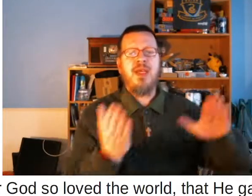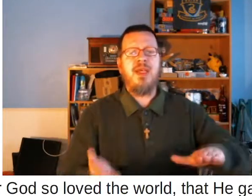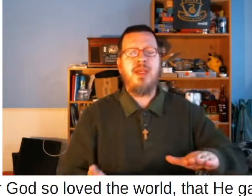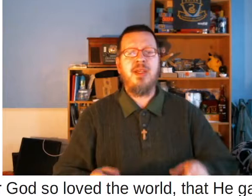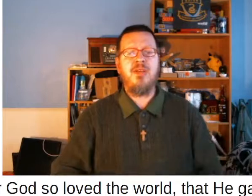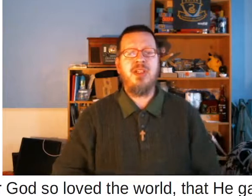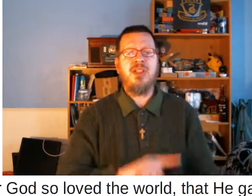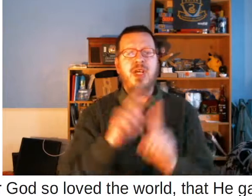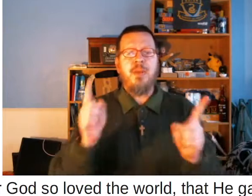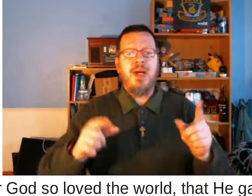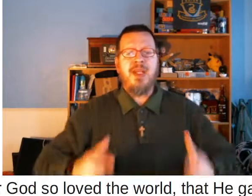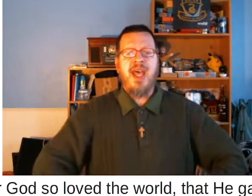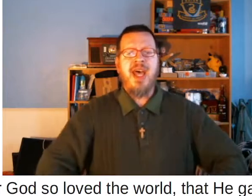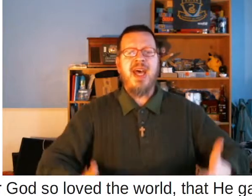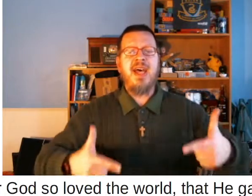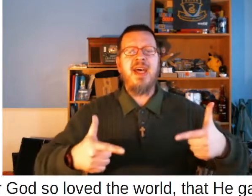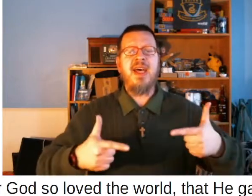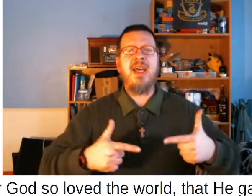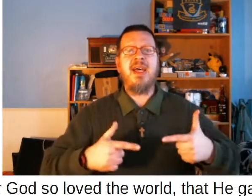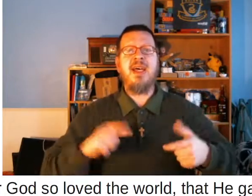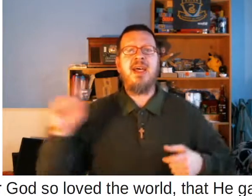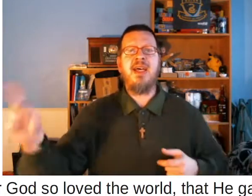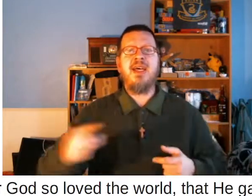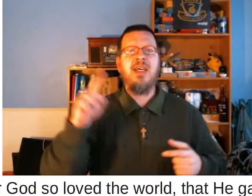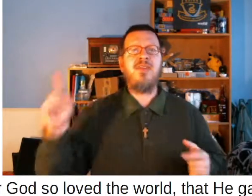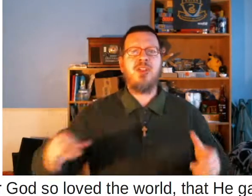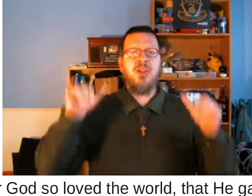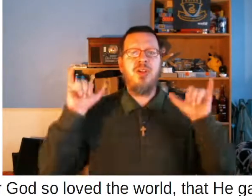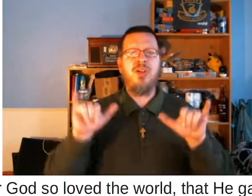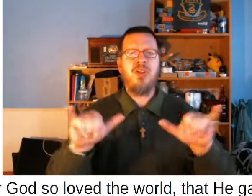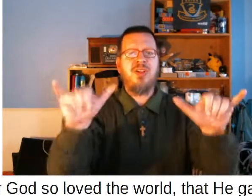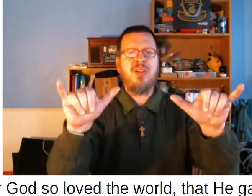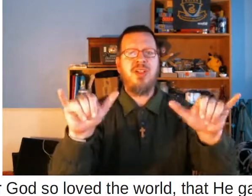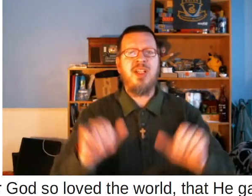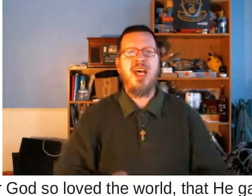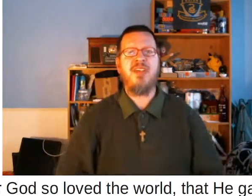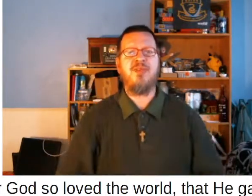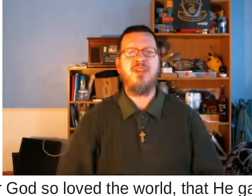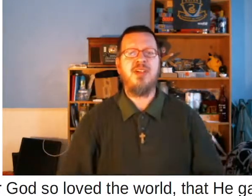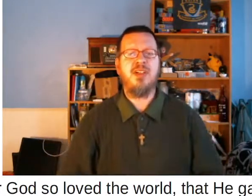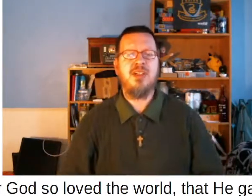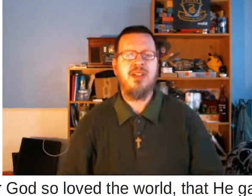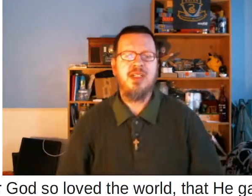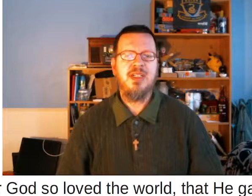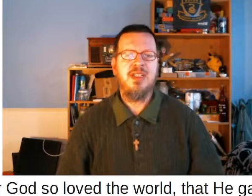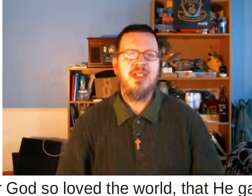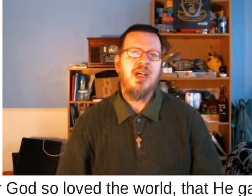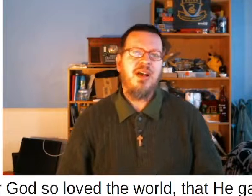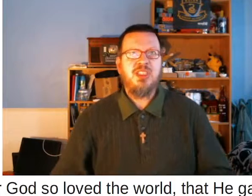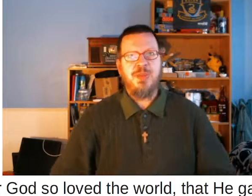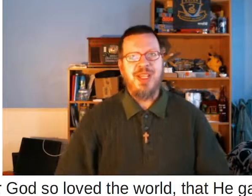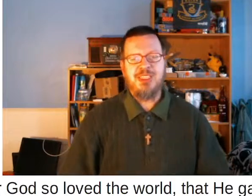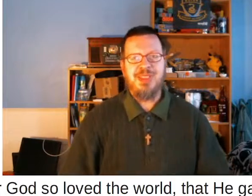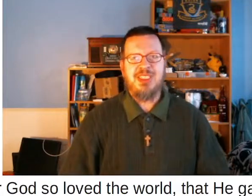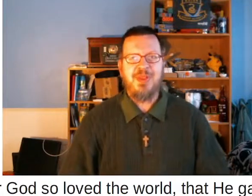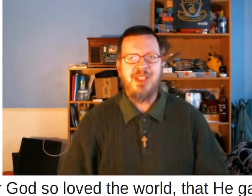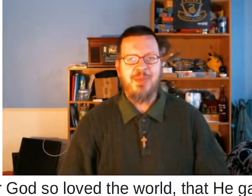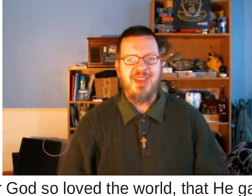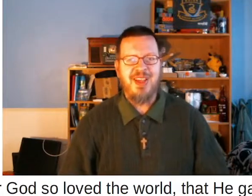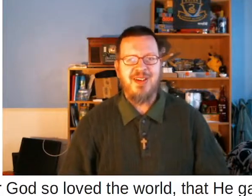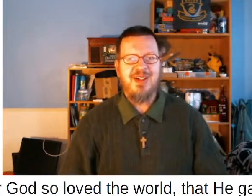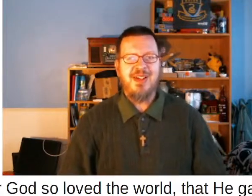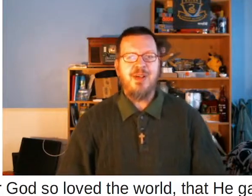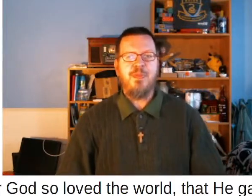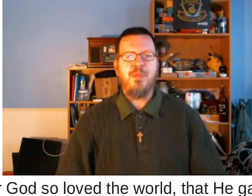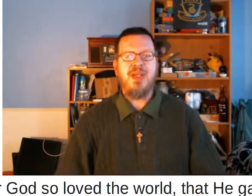not perish, but have eternal life. Alright, so my hands messed up a little